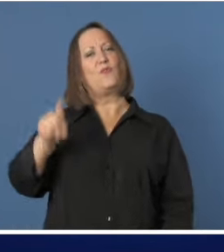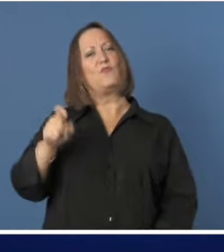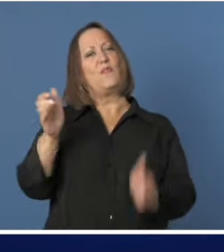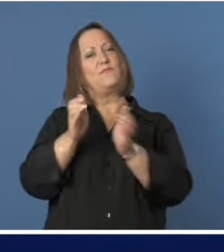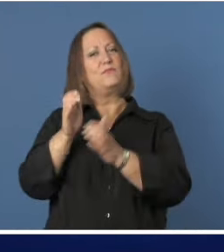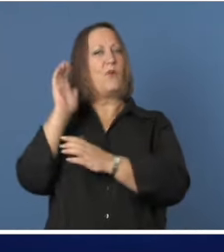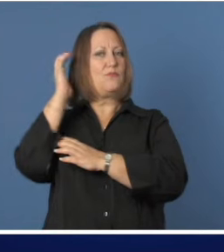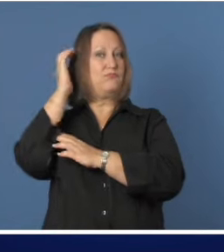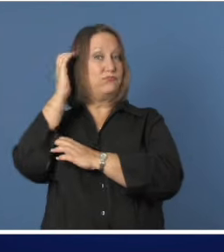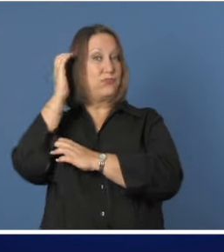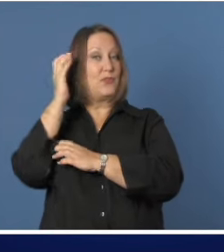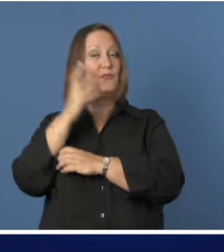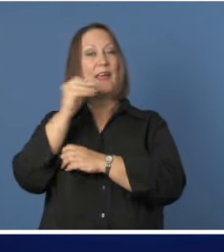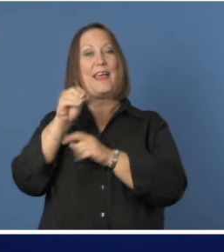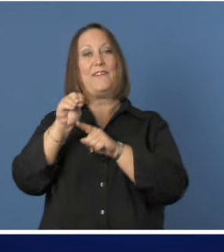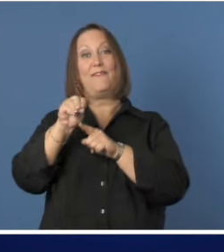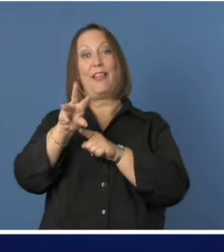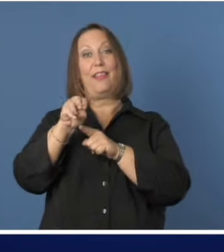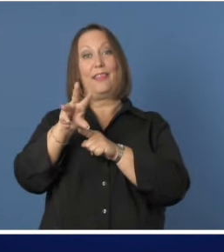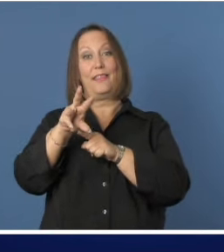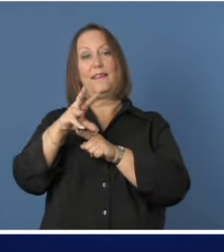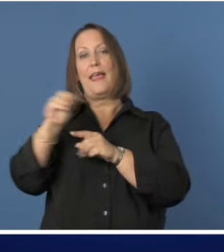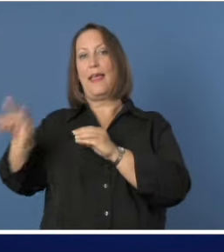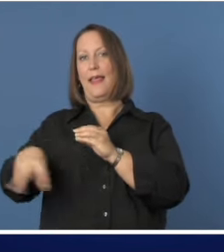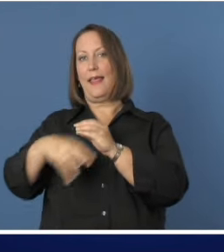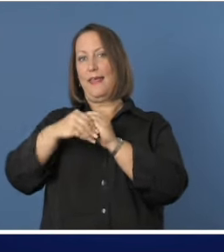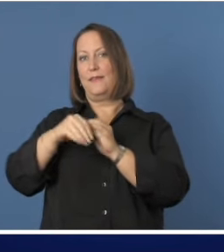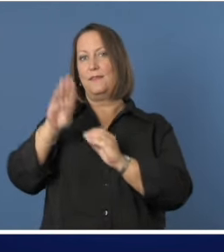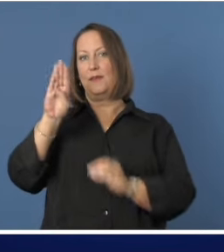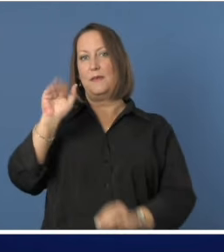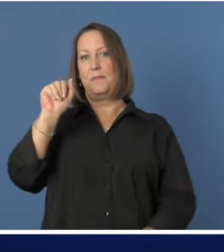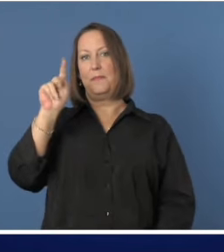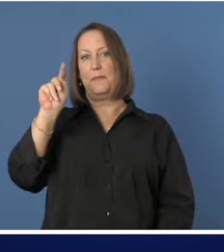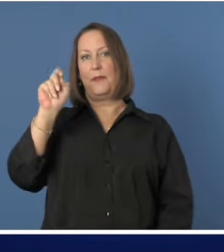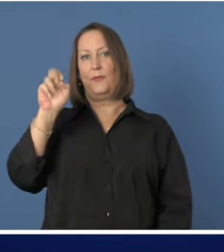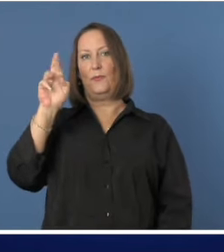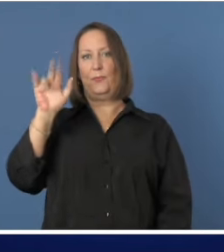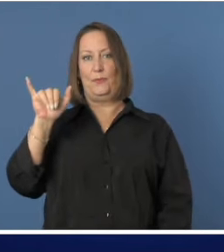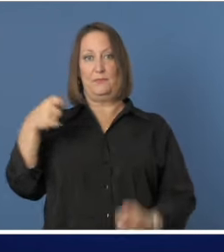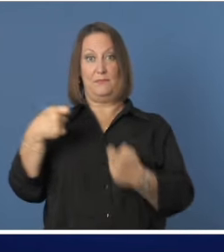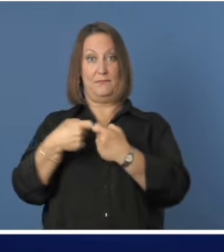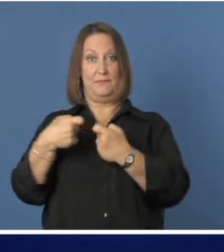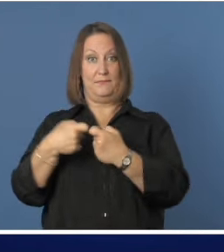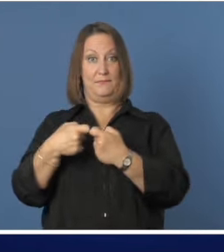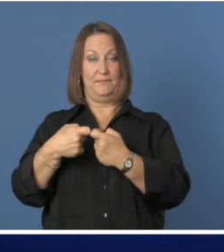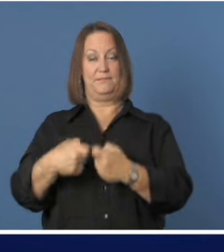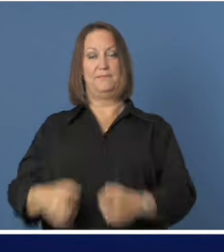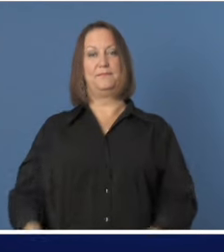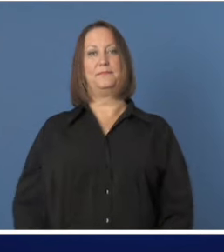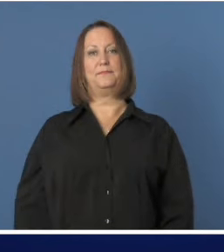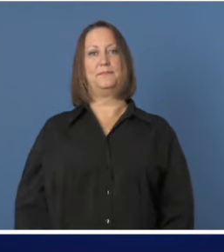Have a portable radio and flashlights with extra batteries.